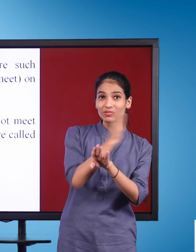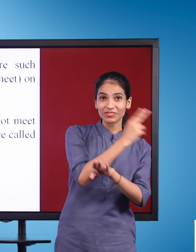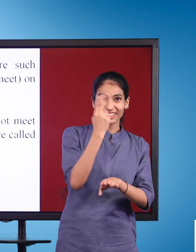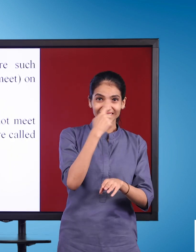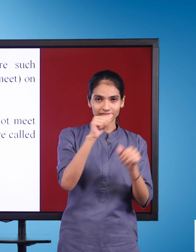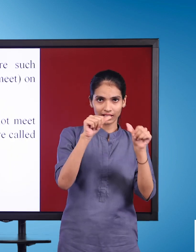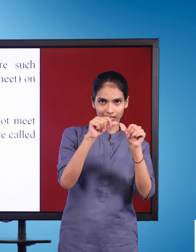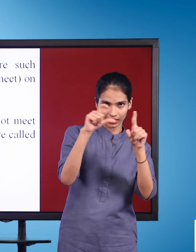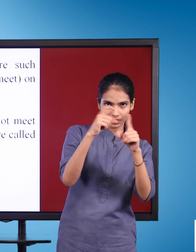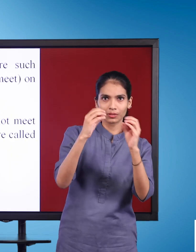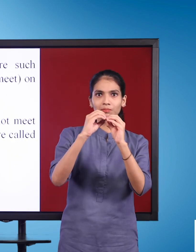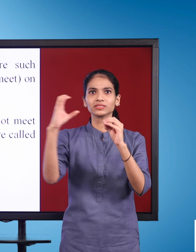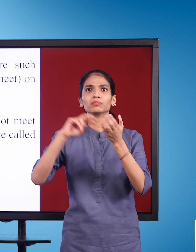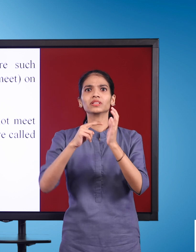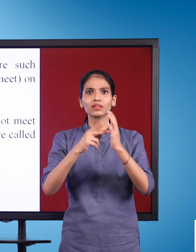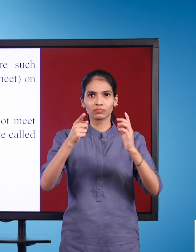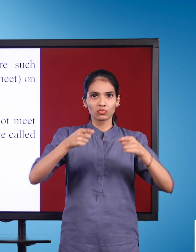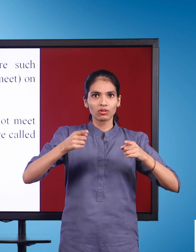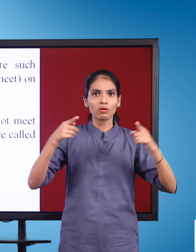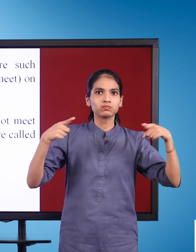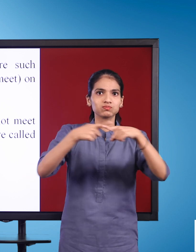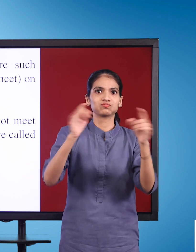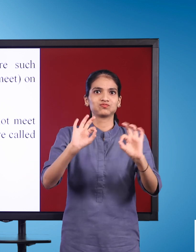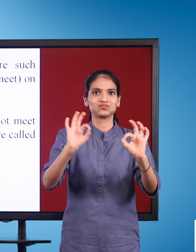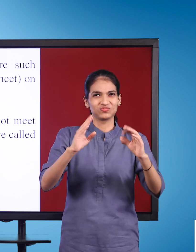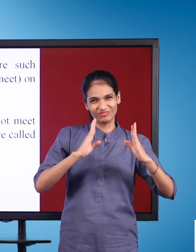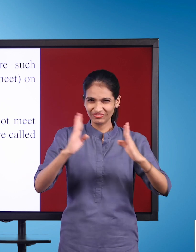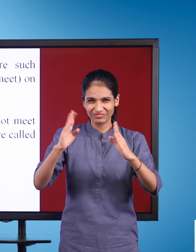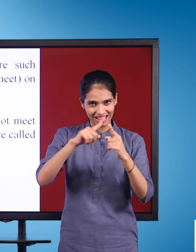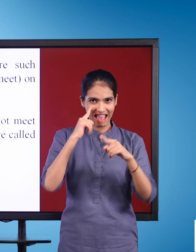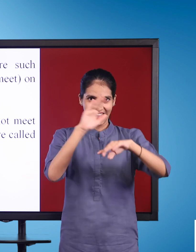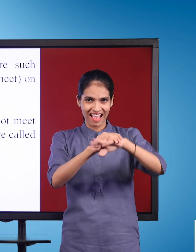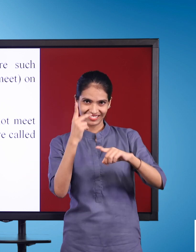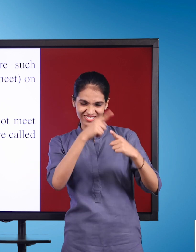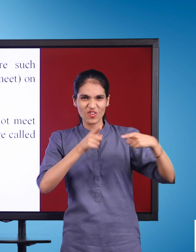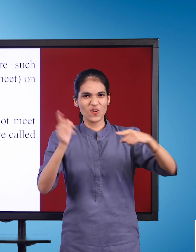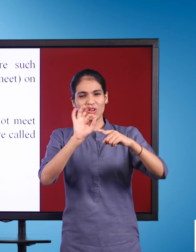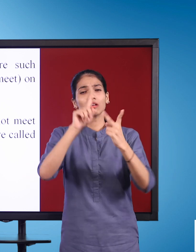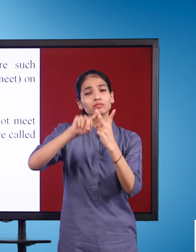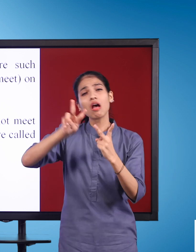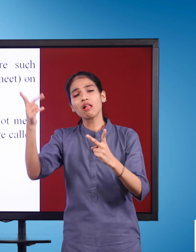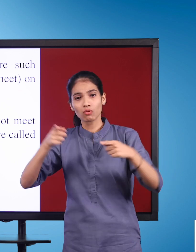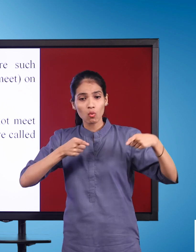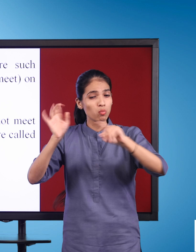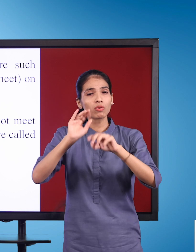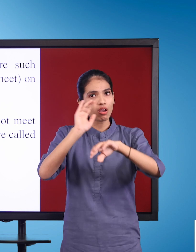Can you identify one more such pair of lines which do not meet on the top of the table?